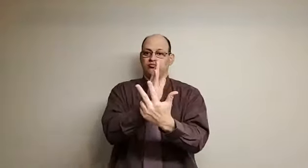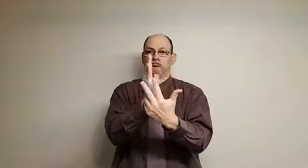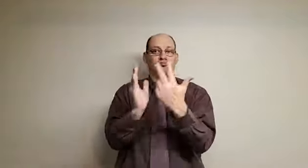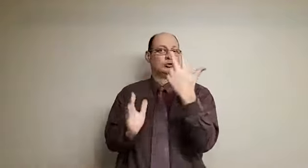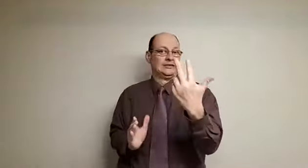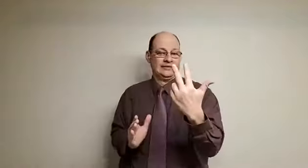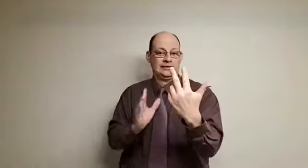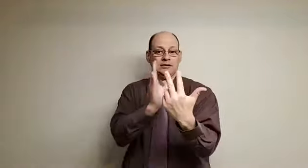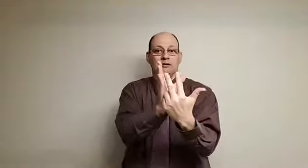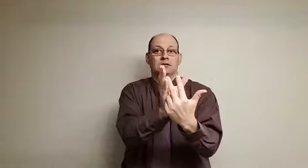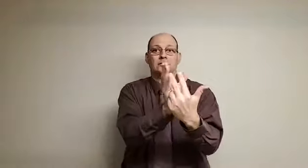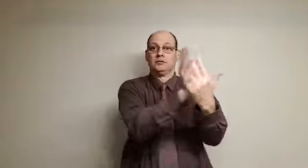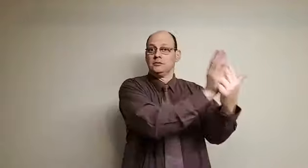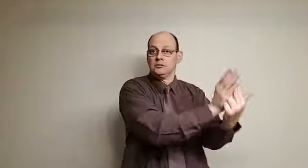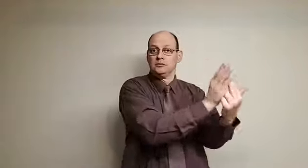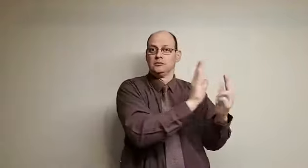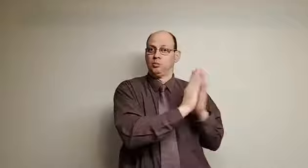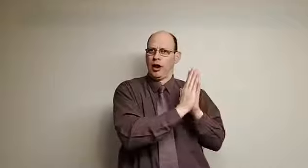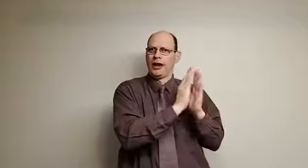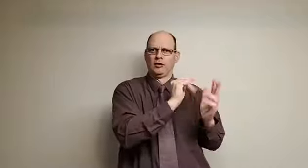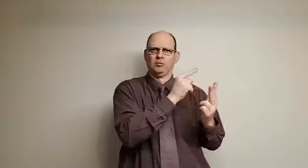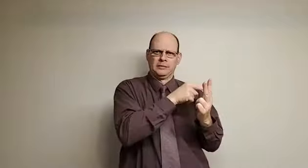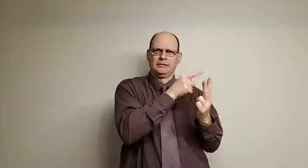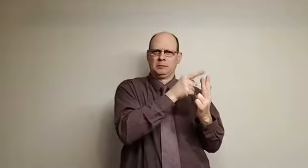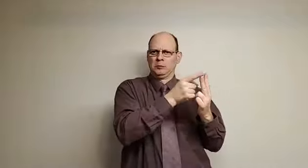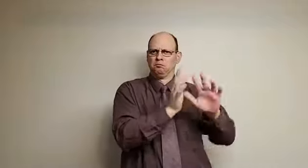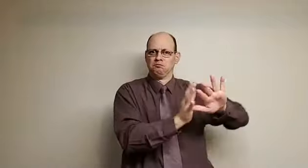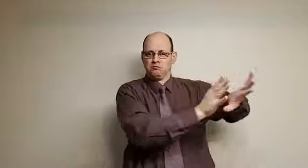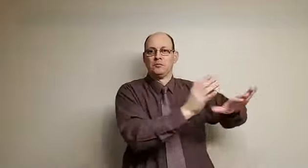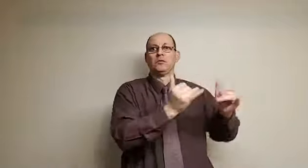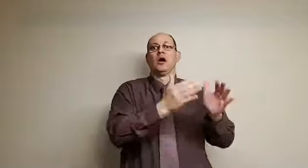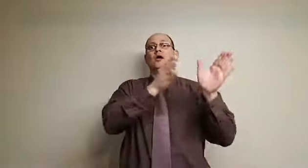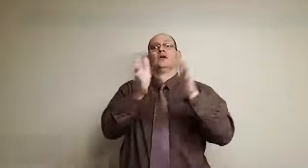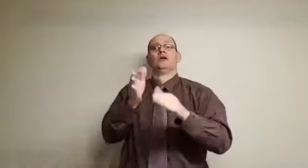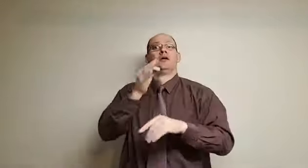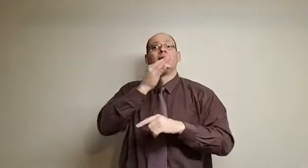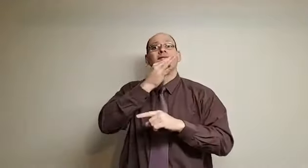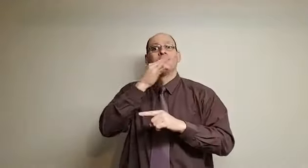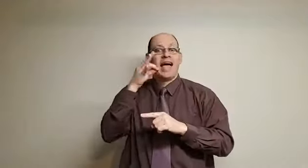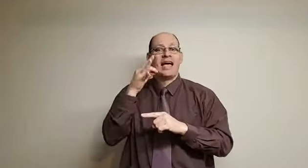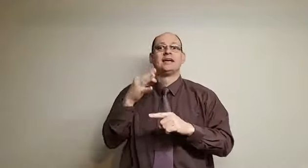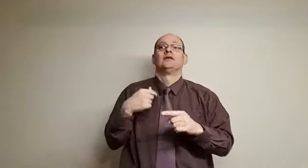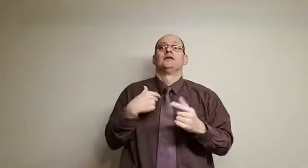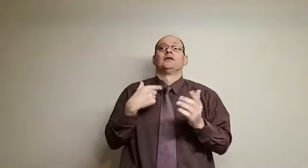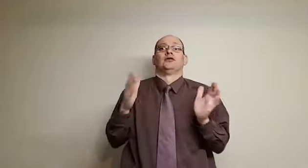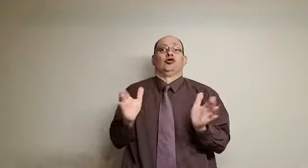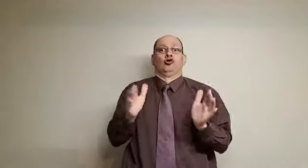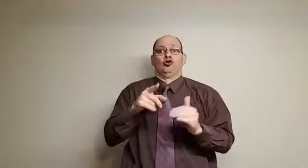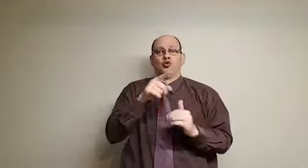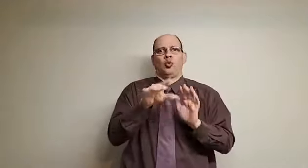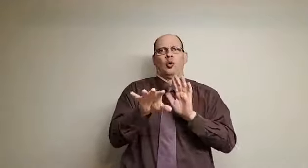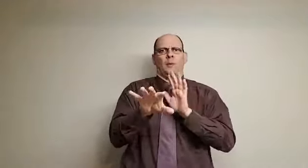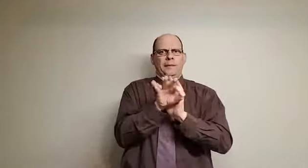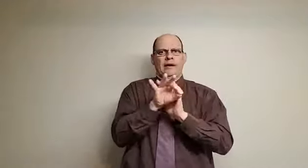so those three specific things we need to pray for in addition to the prayer we